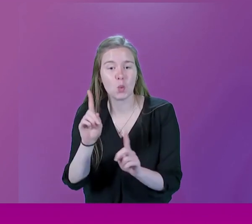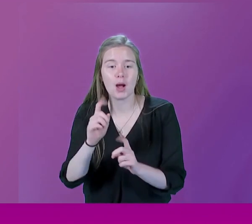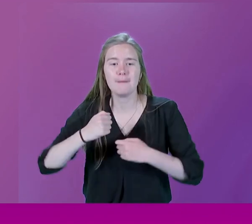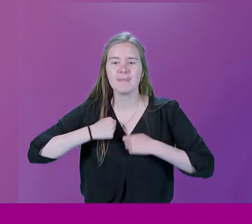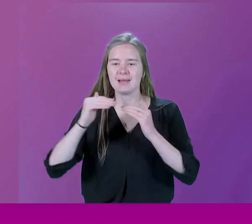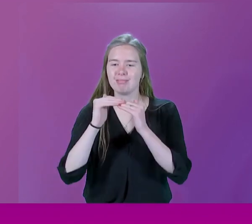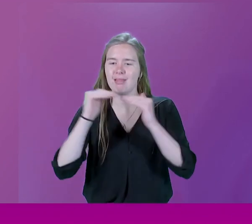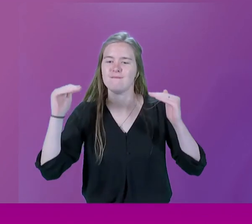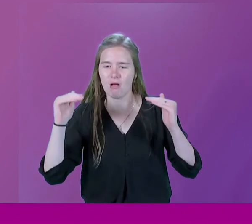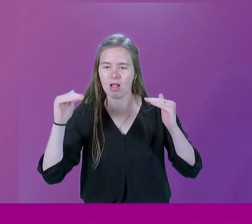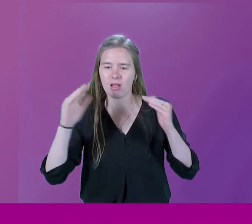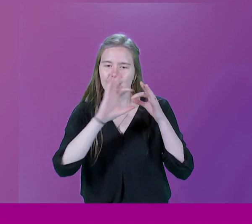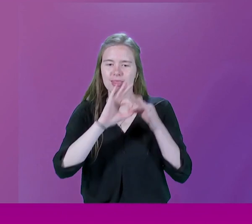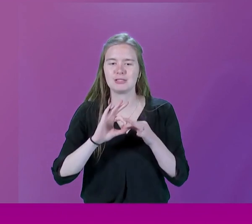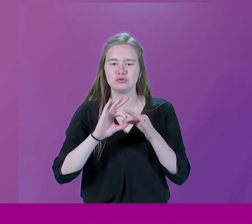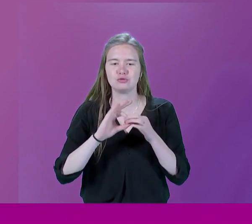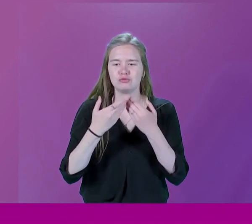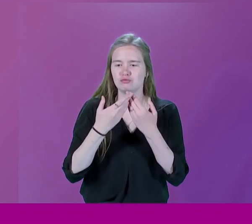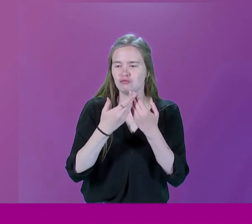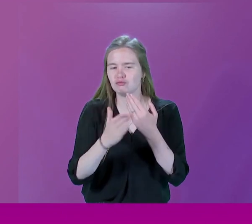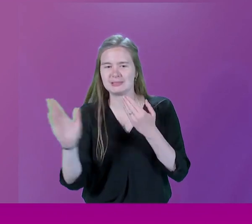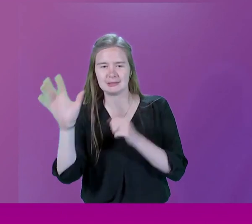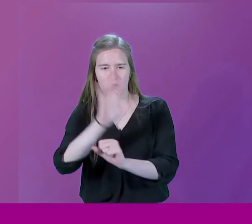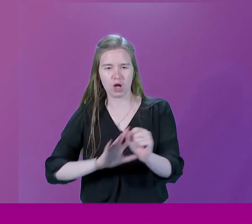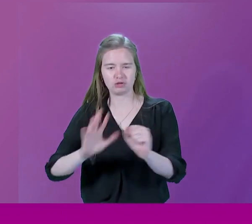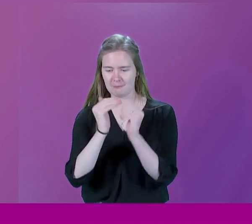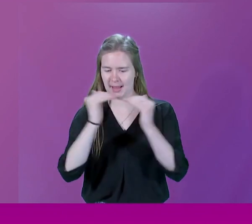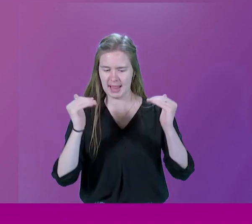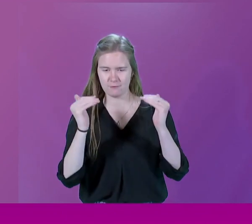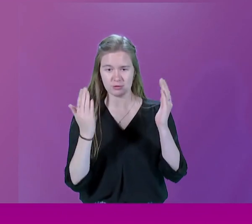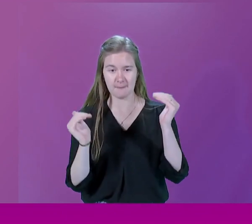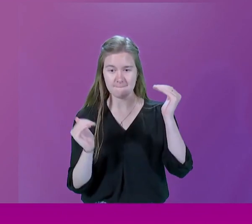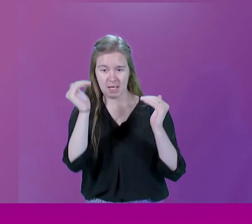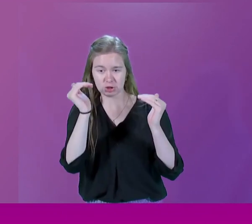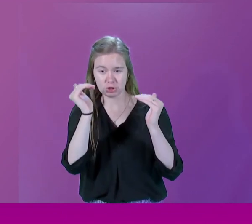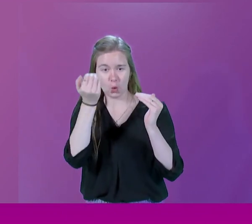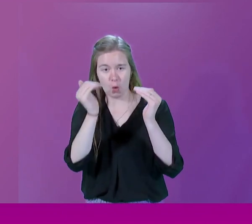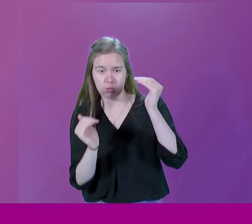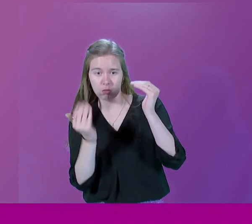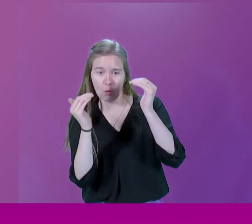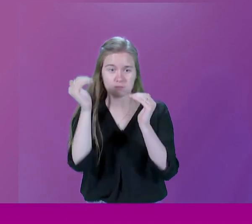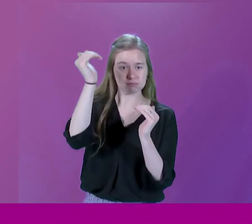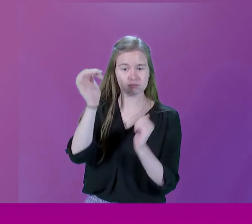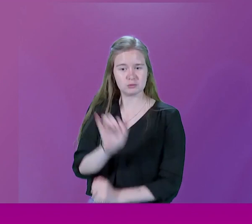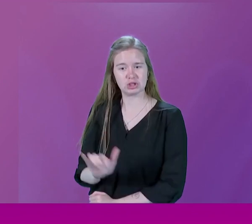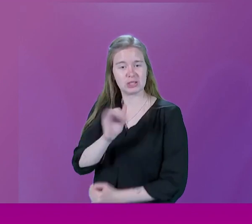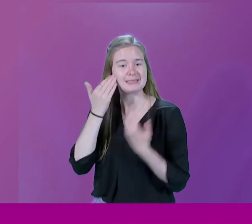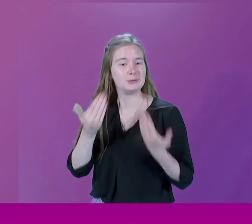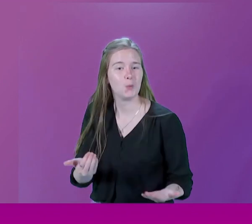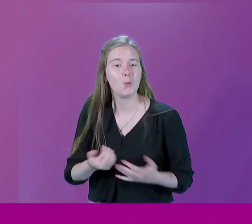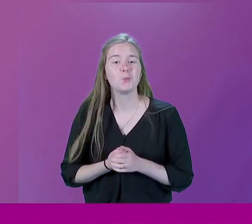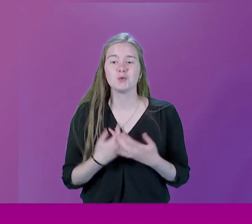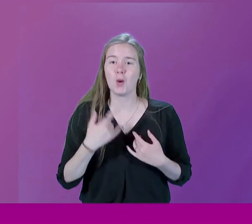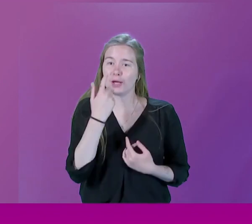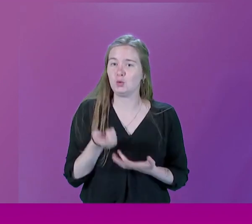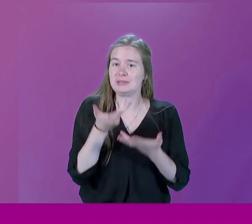my level in relation to the rest of the country as far as being a percussion player. And so all